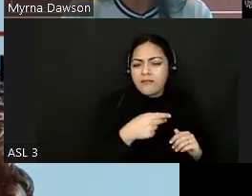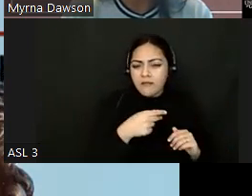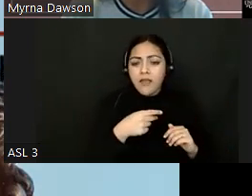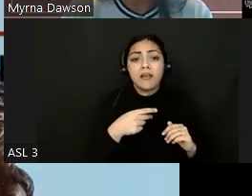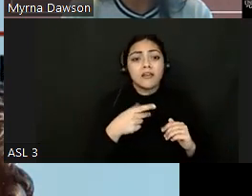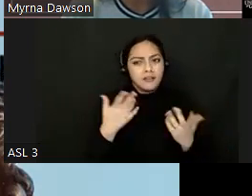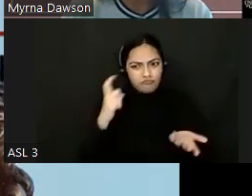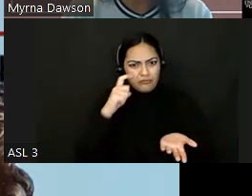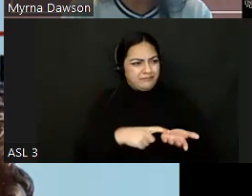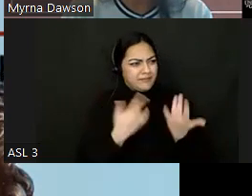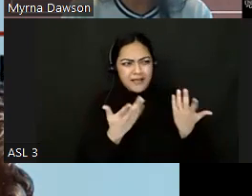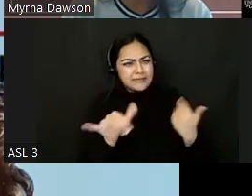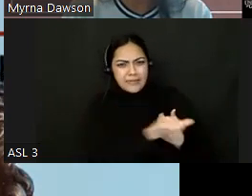not.